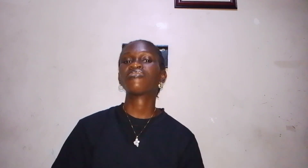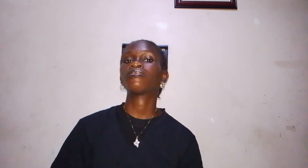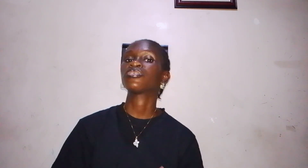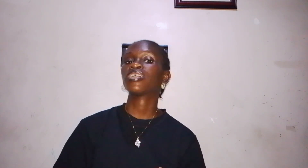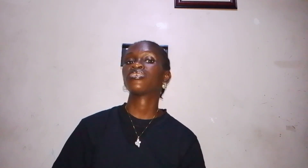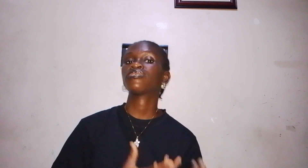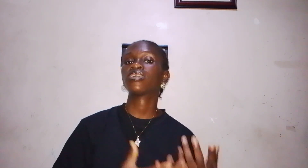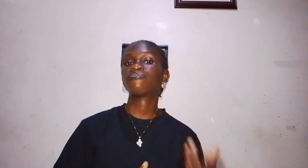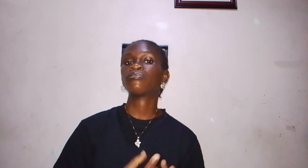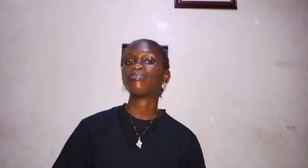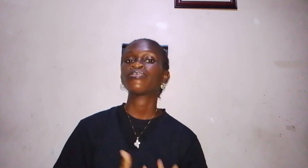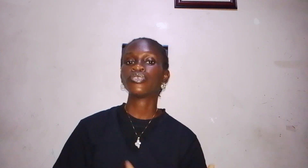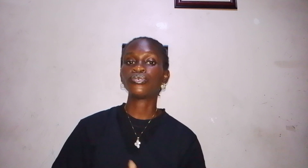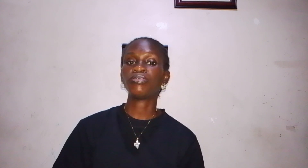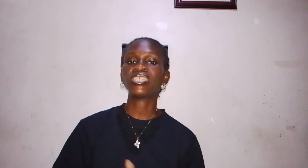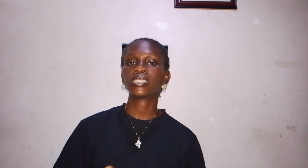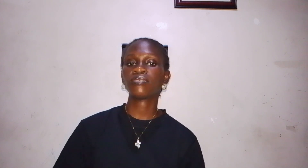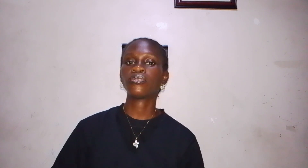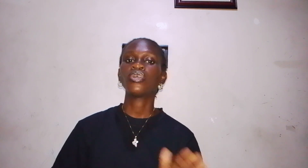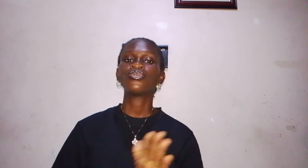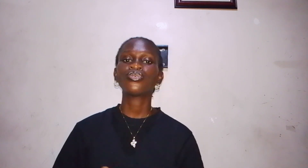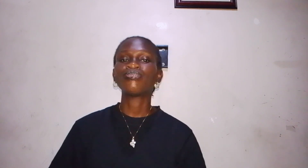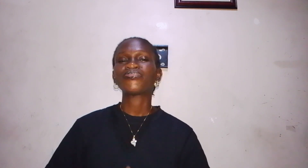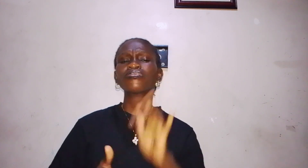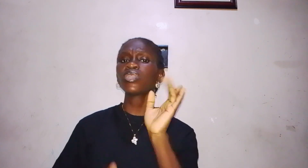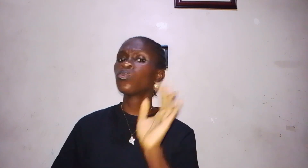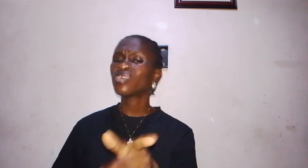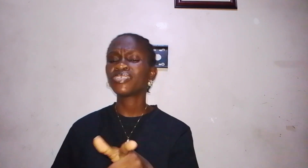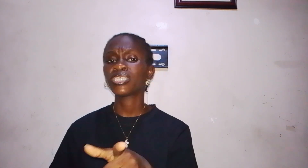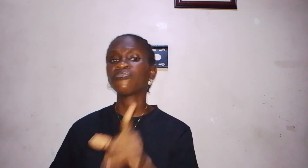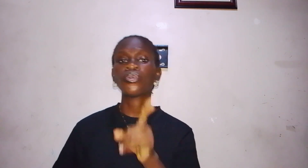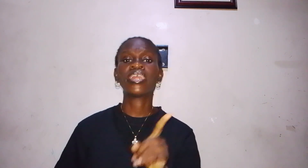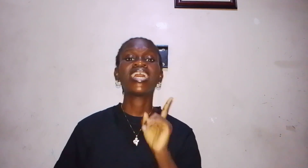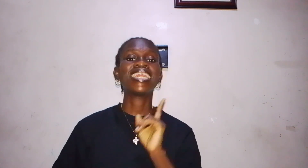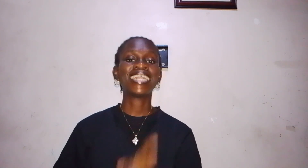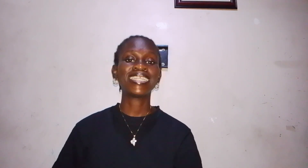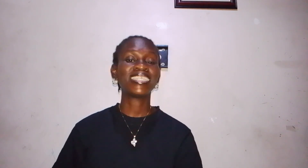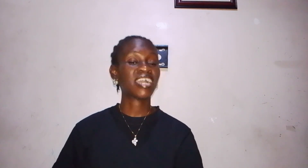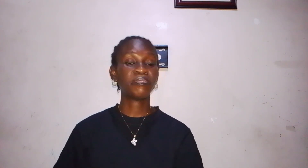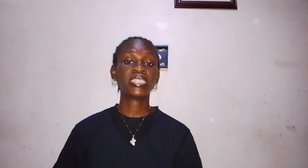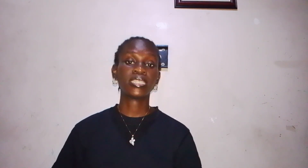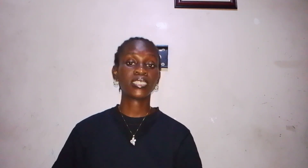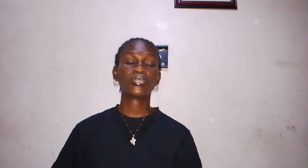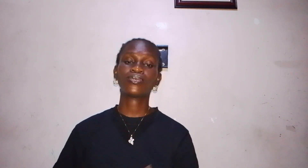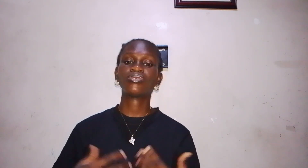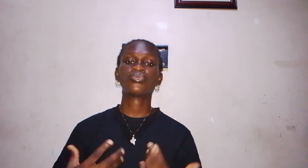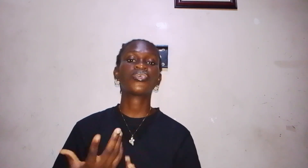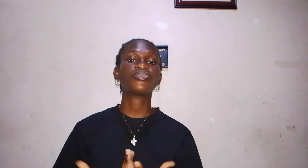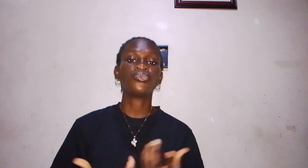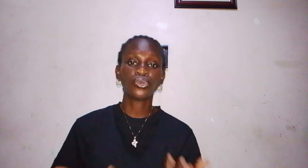start from the scratch. You have to start from, you know, the beginner's level. So one reason for learning the alphabet in NSL is to help you